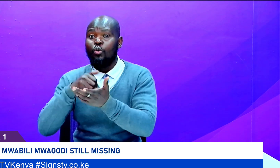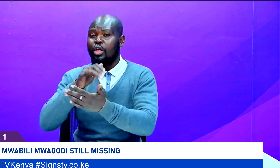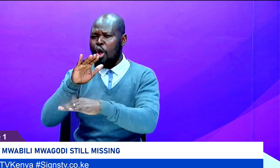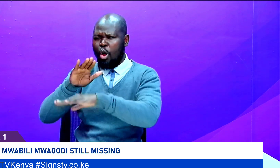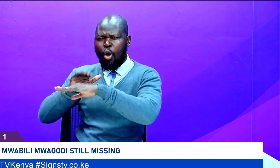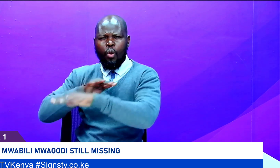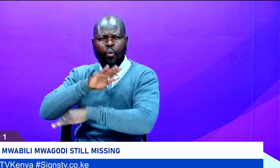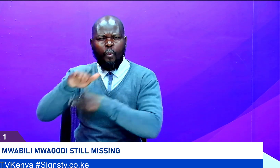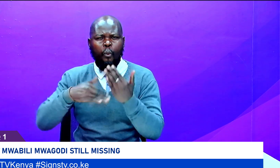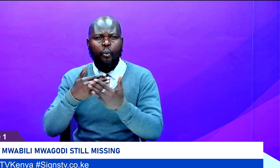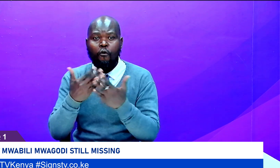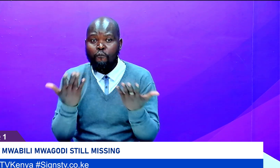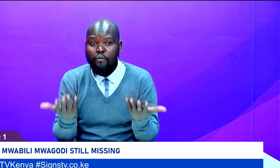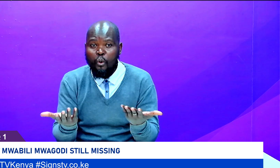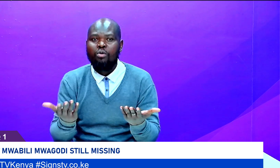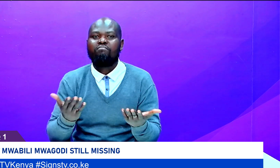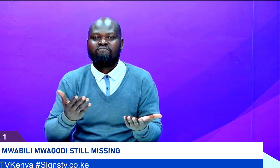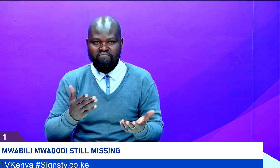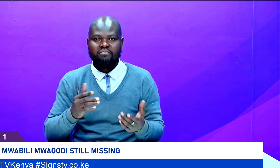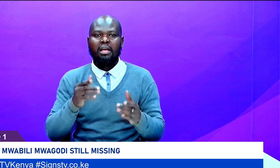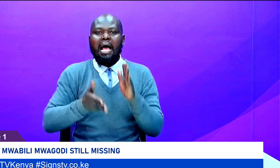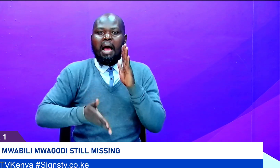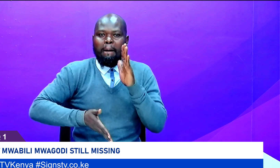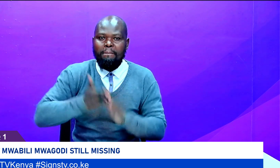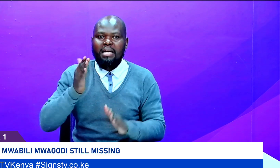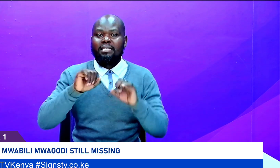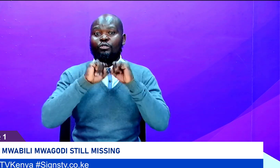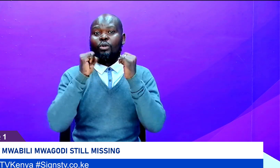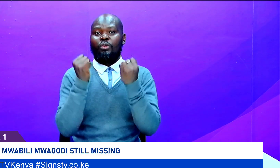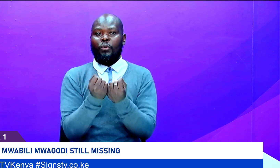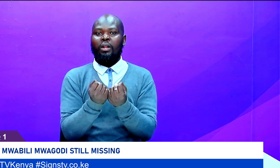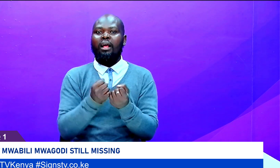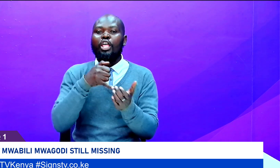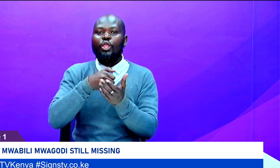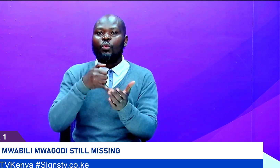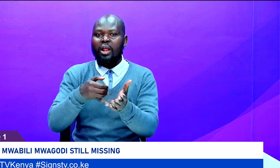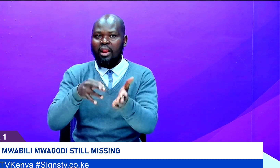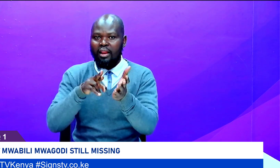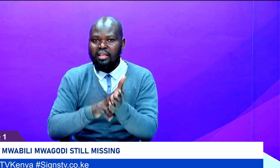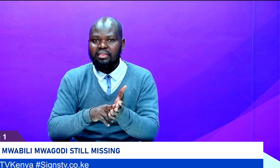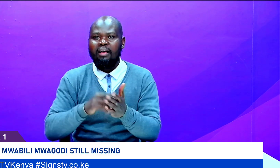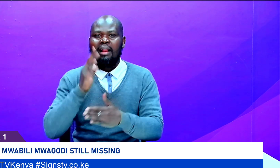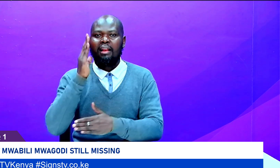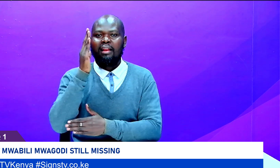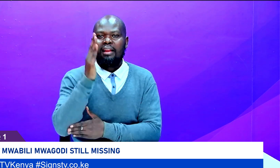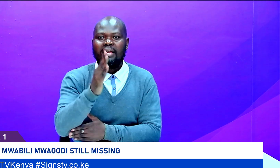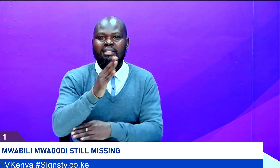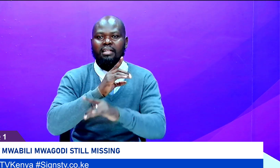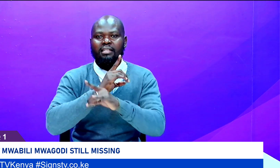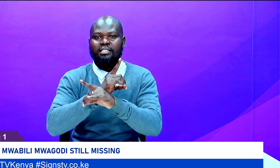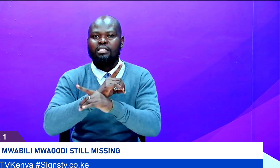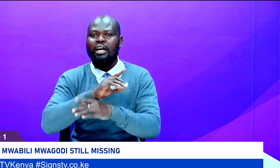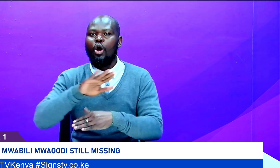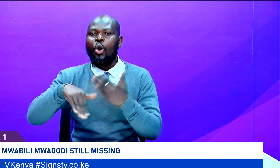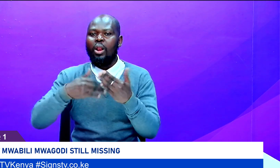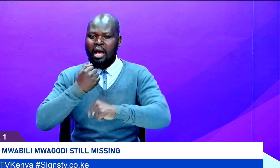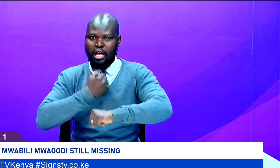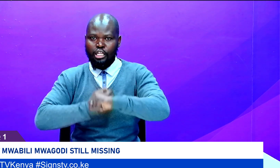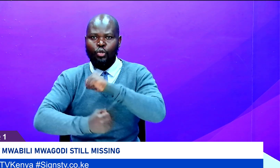Human rights defenders are calling for the immediate release of detained activists and transparent probe into the